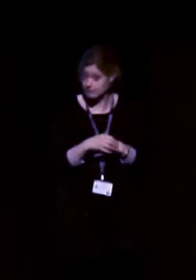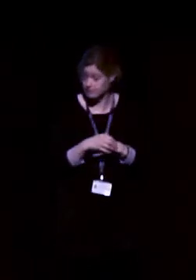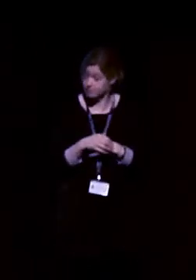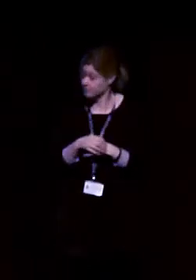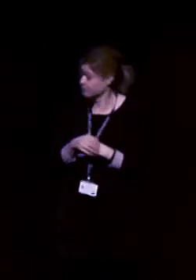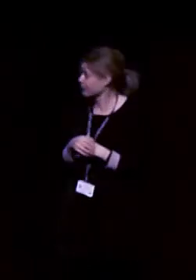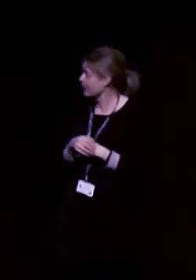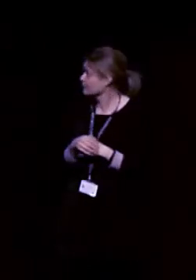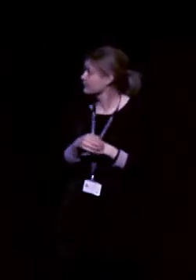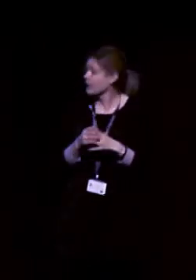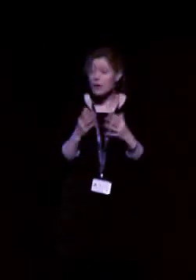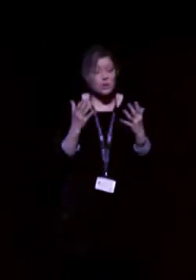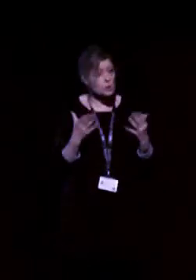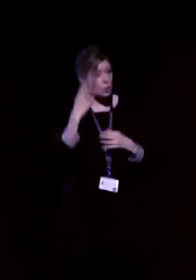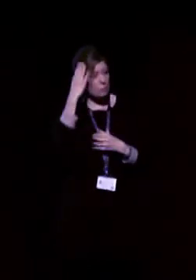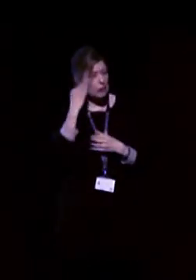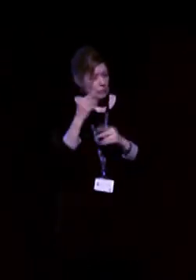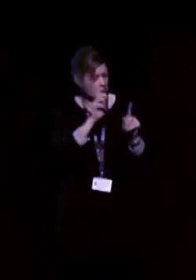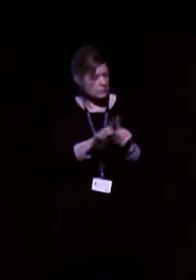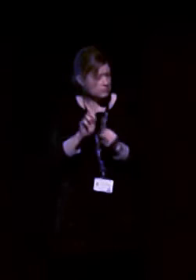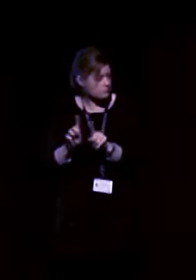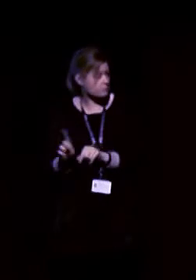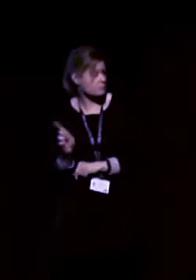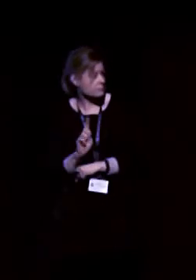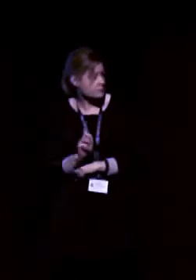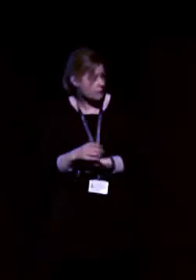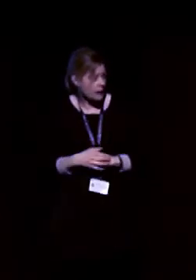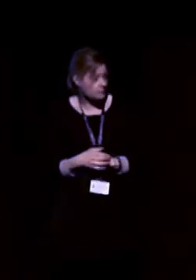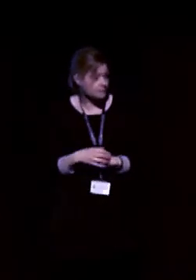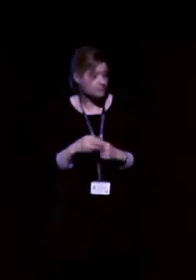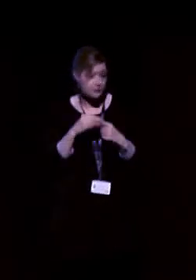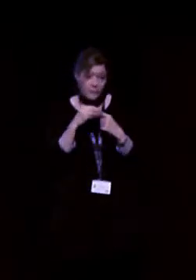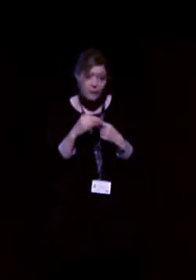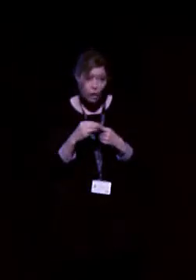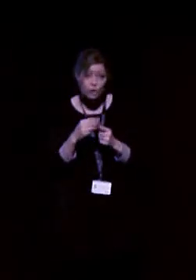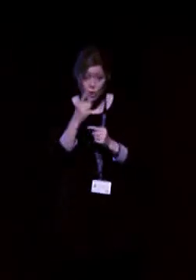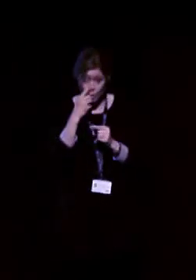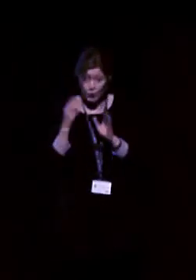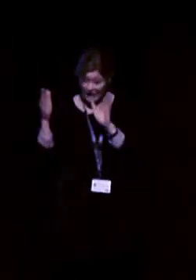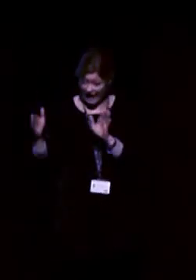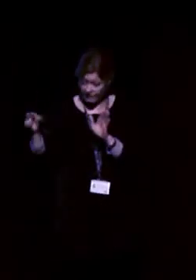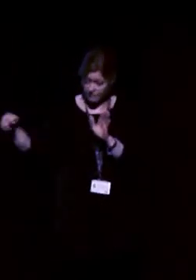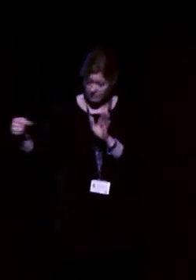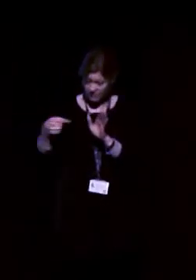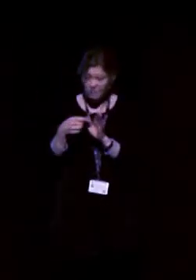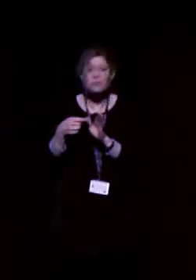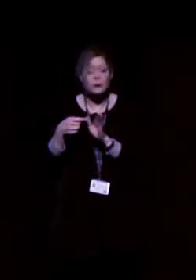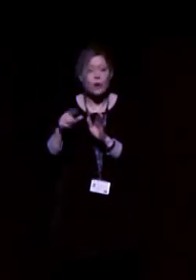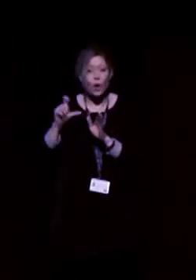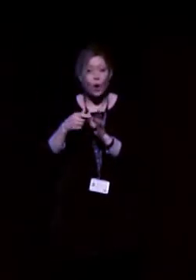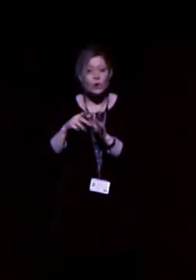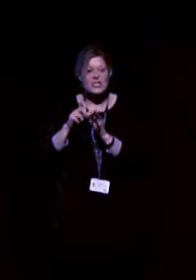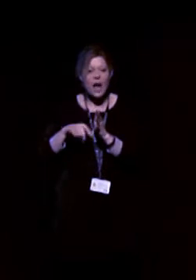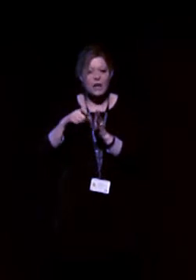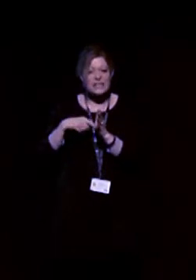So what types of hearing loss do we have? Well, first of all, one can have a conductive hearing loss. That is, the sound doesn't get from the